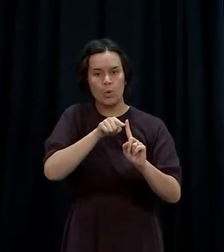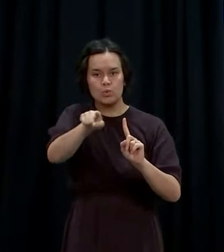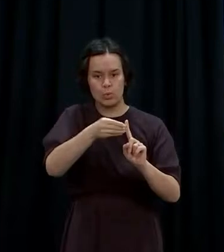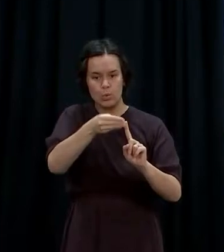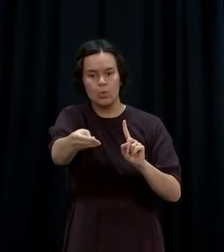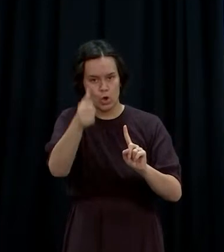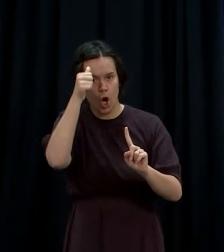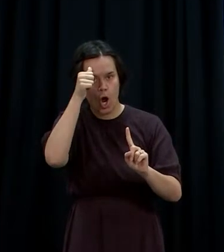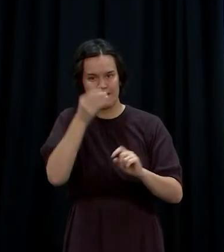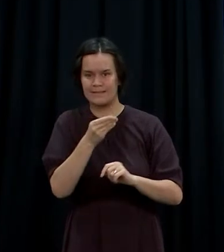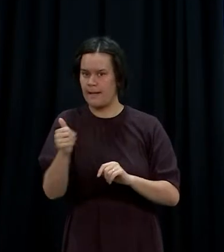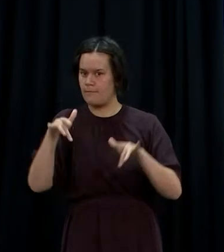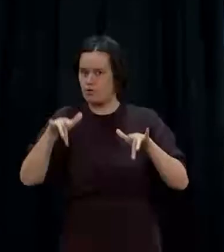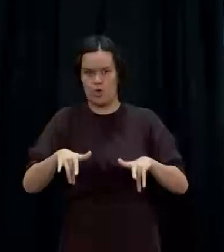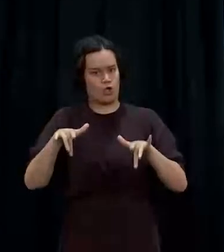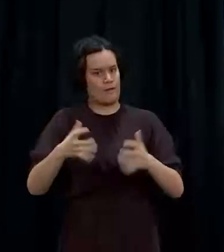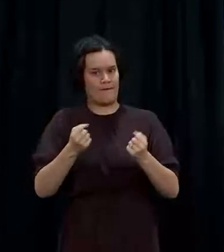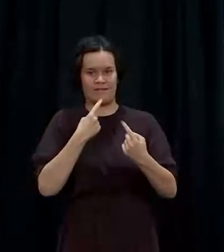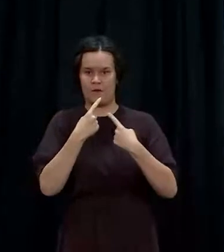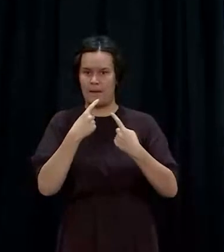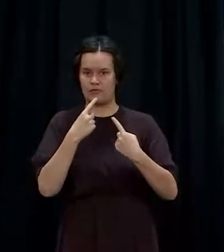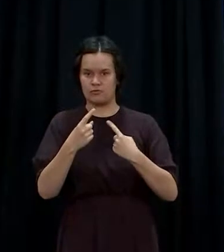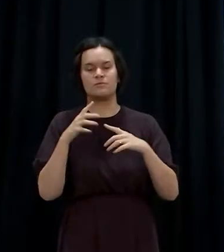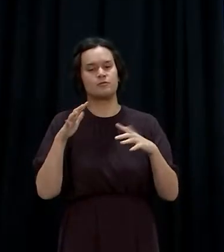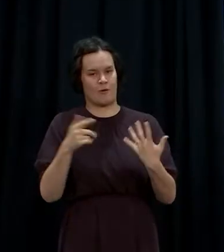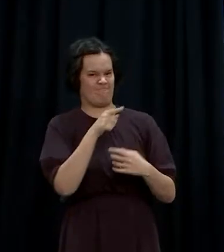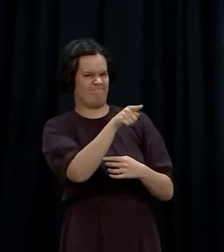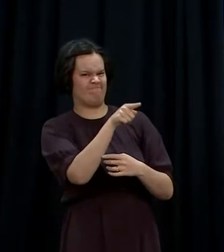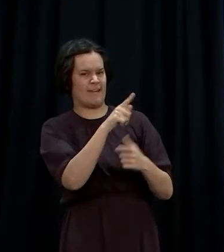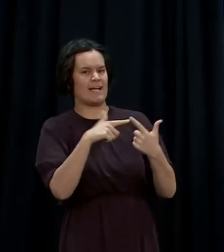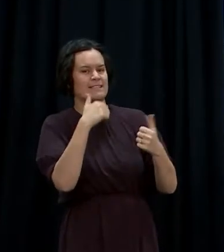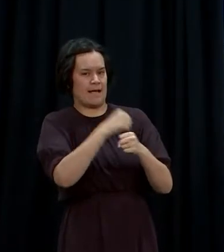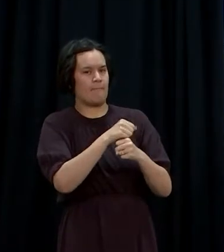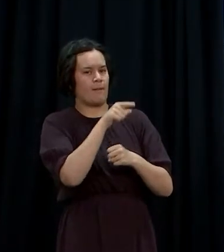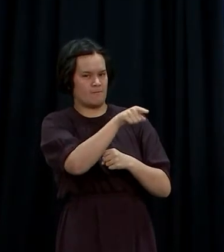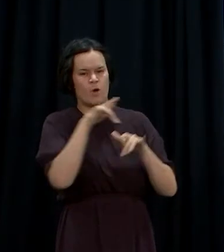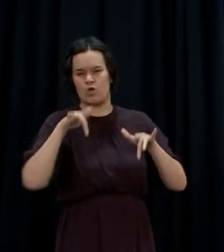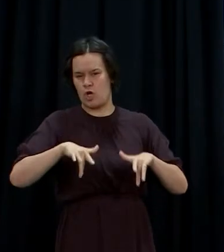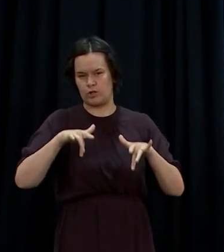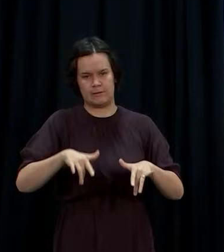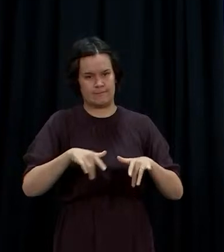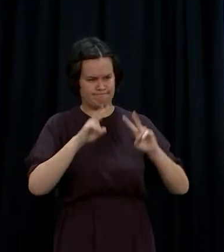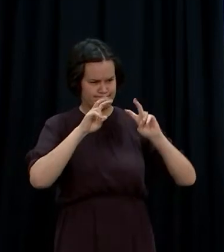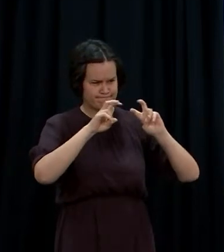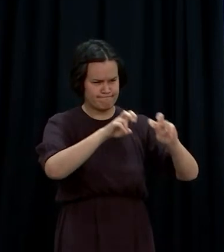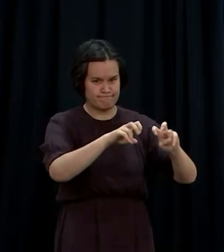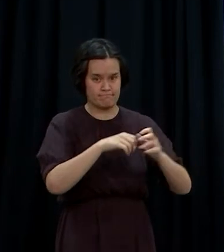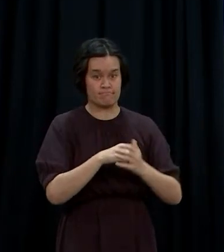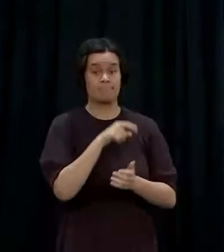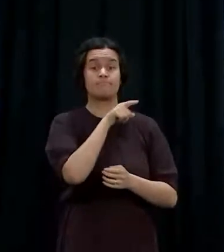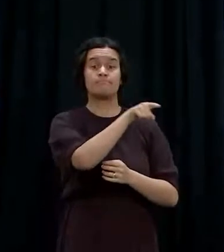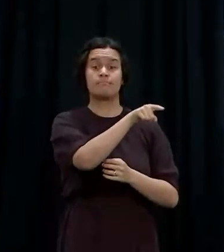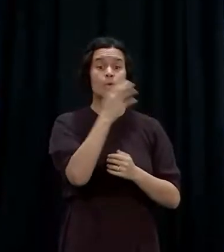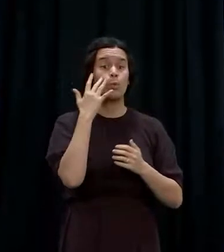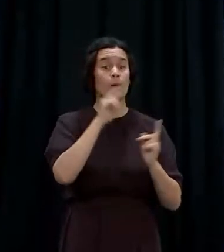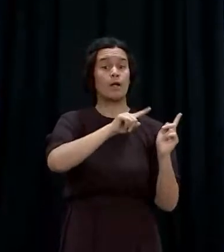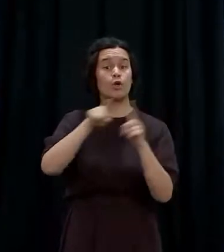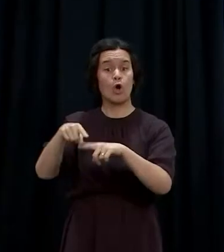outbreak. All the staff in the ED and the short stay ward where the person received care were wearing